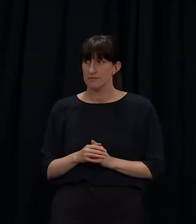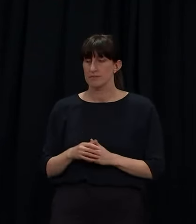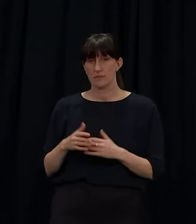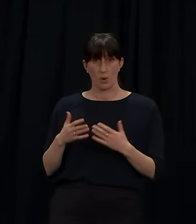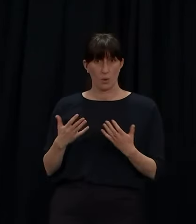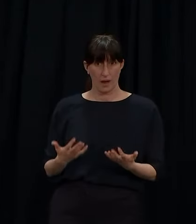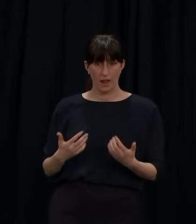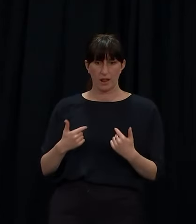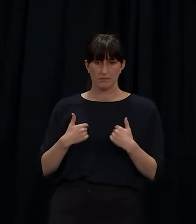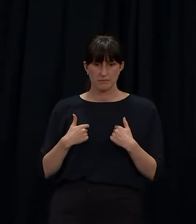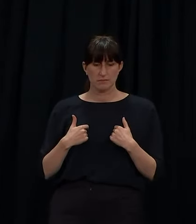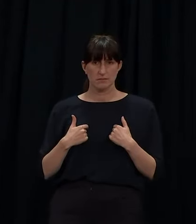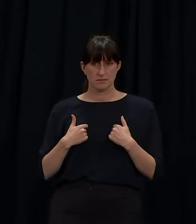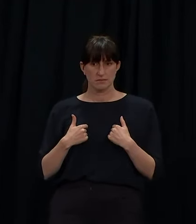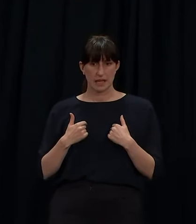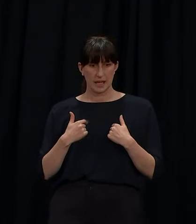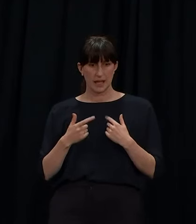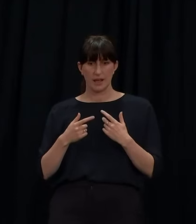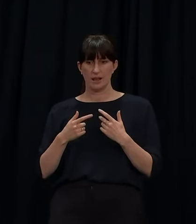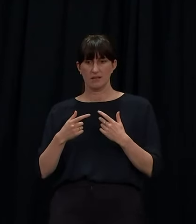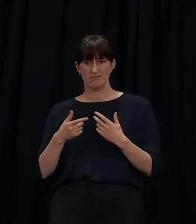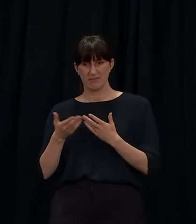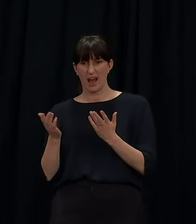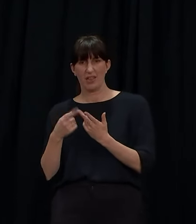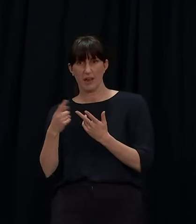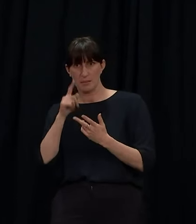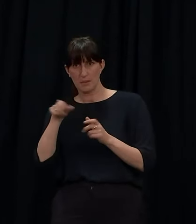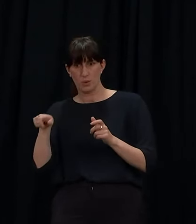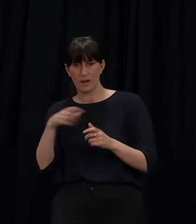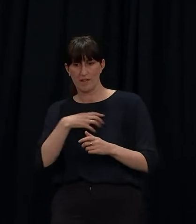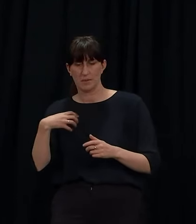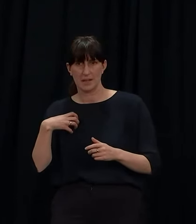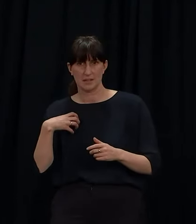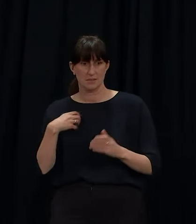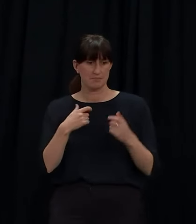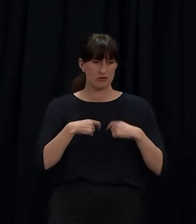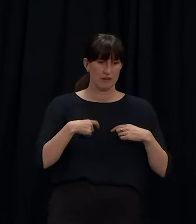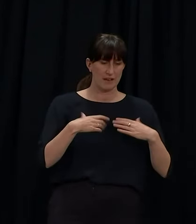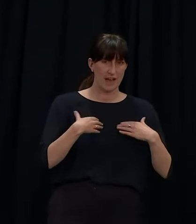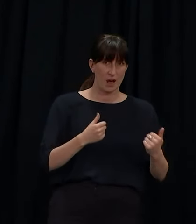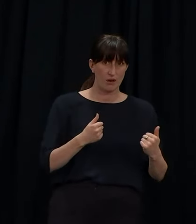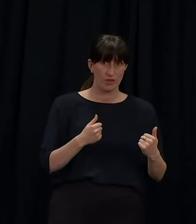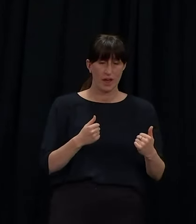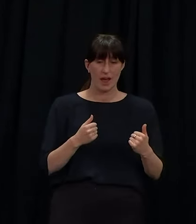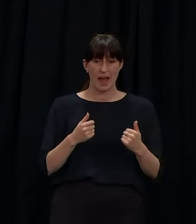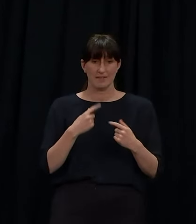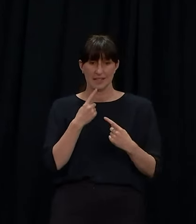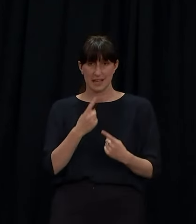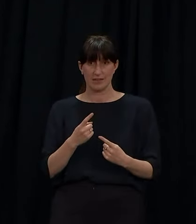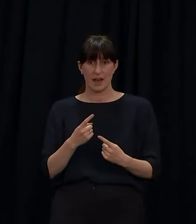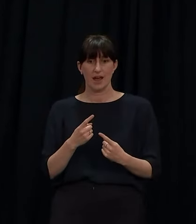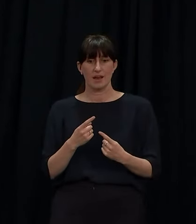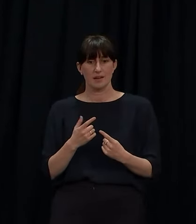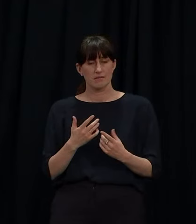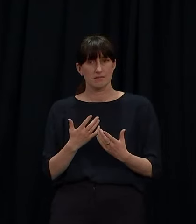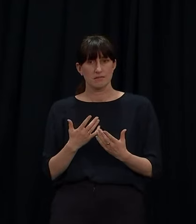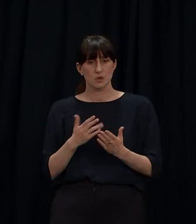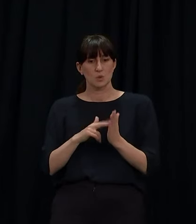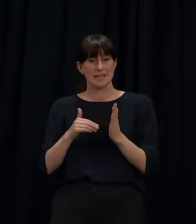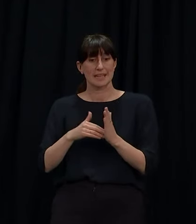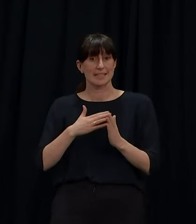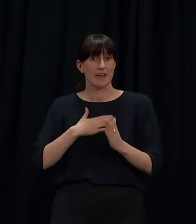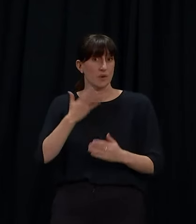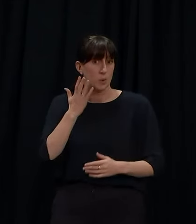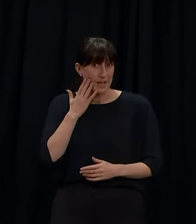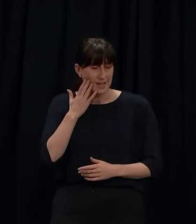course the Ministry of Health and all of our experts, we're not safe in New Zealand until everyone is safe. You know, we know